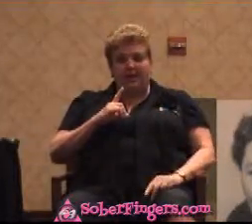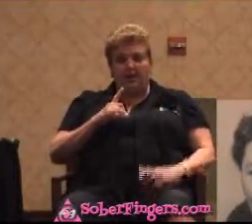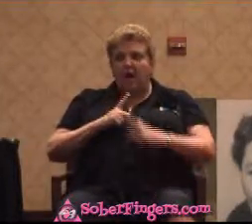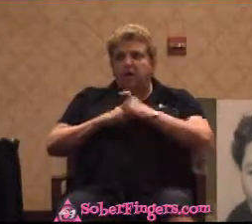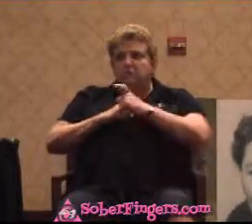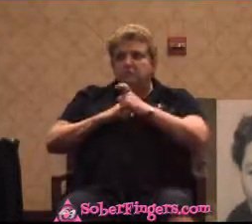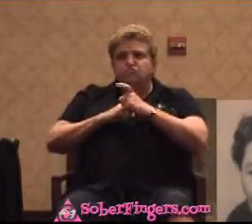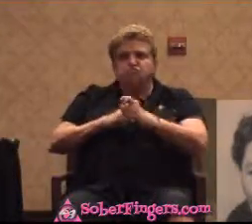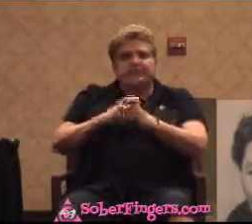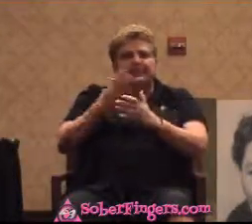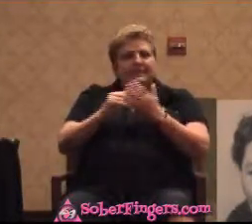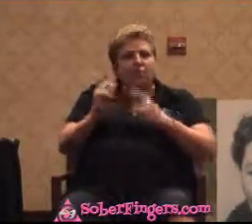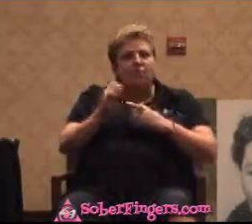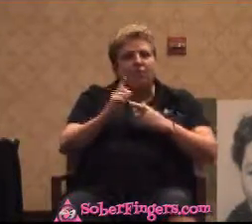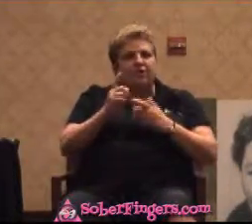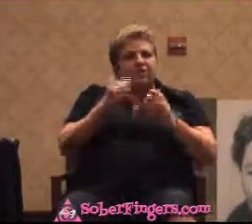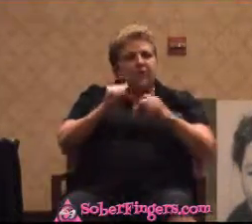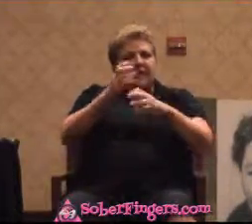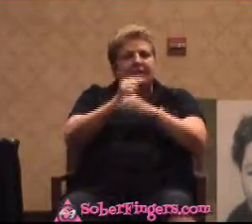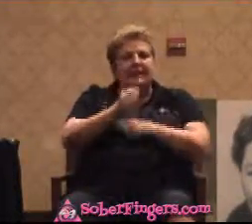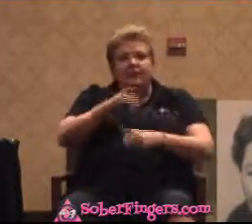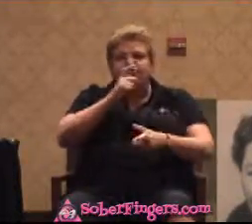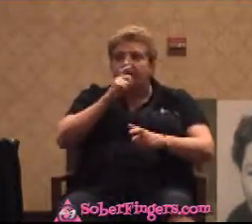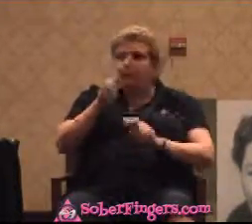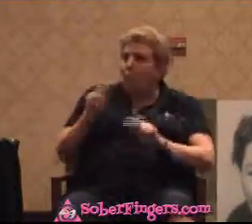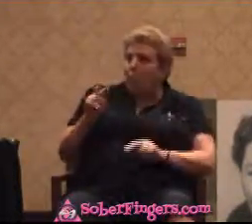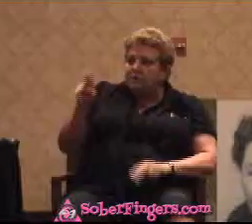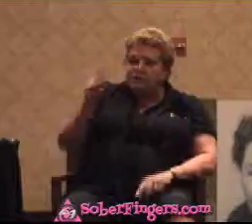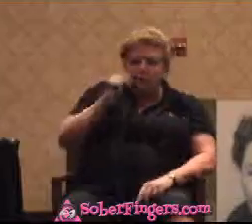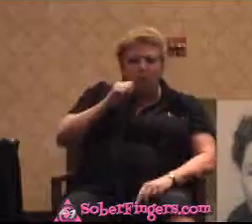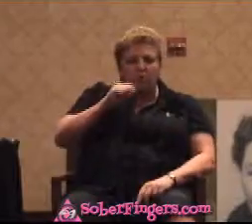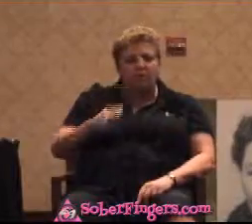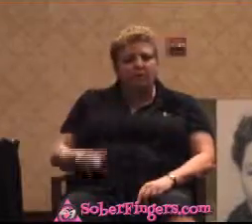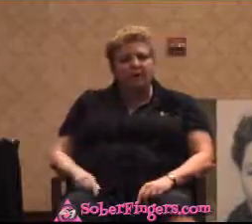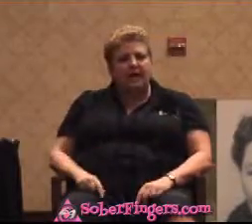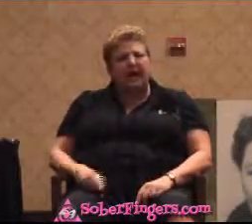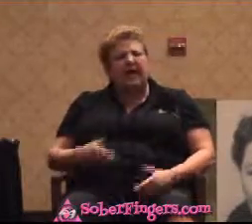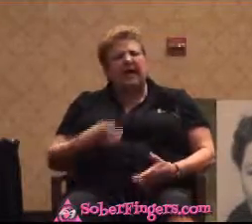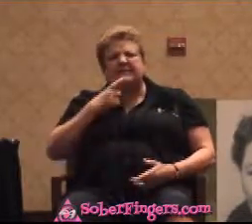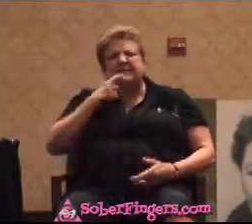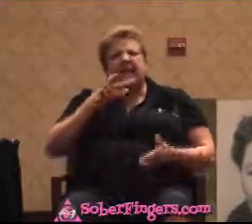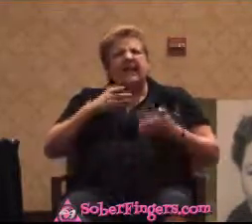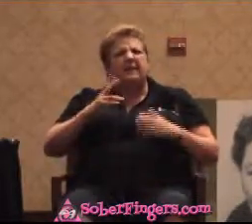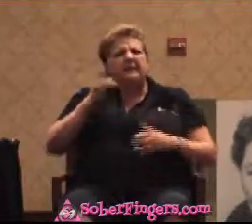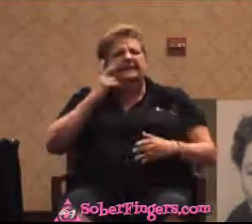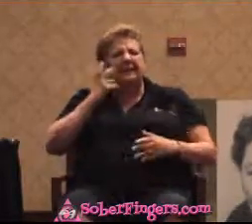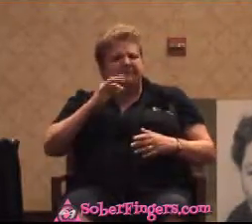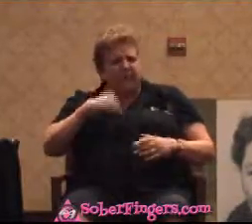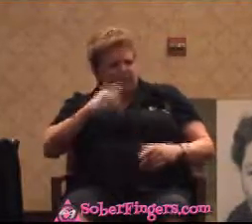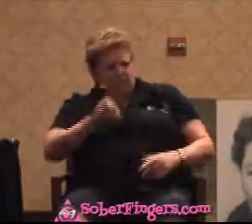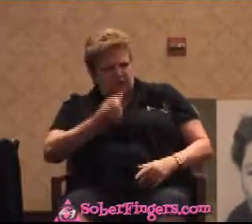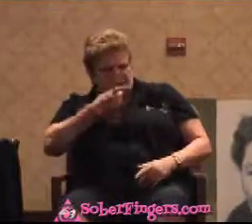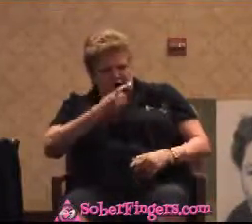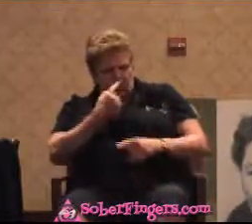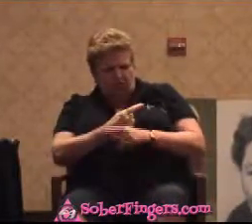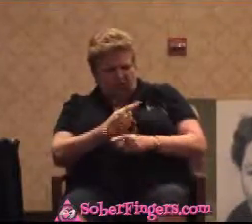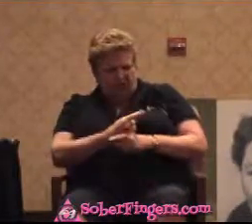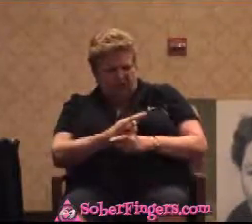a drink and running back out and watching her. And I said, let me see if I understand you correctly. So you go do this, and then